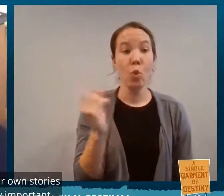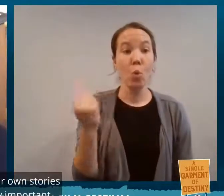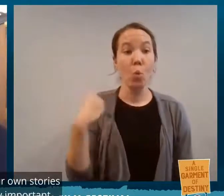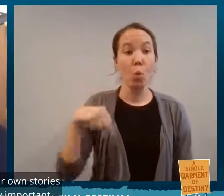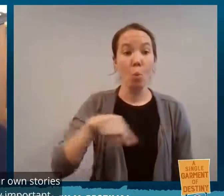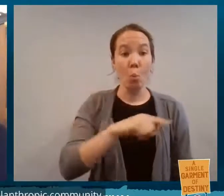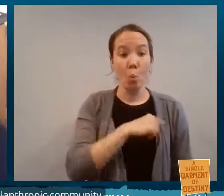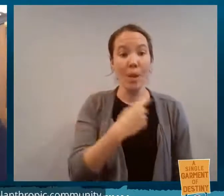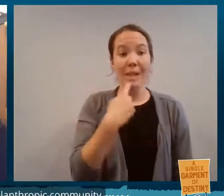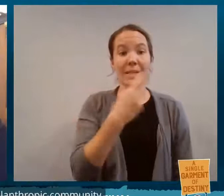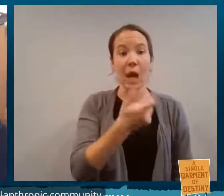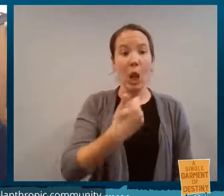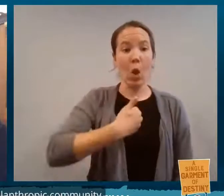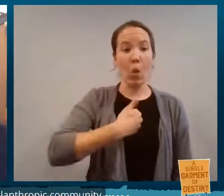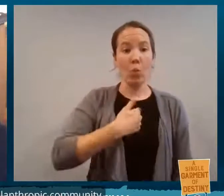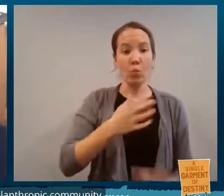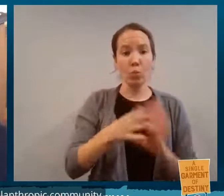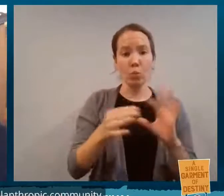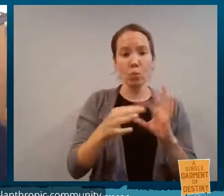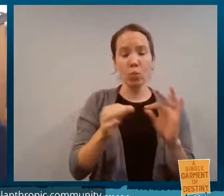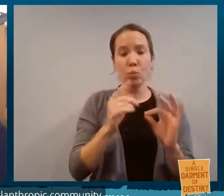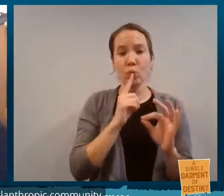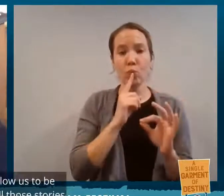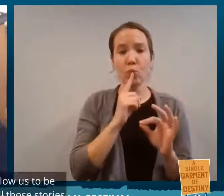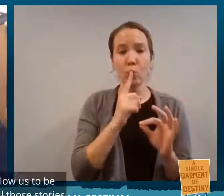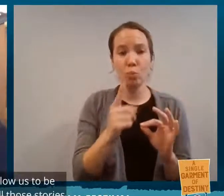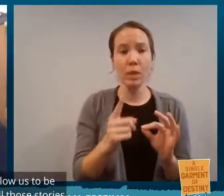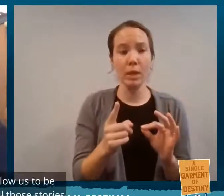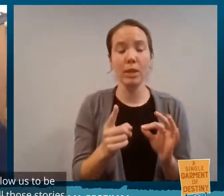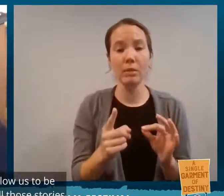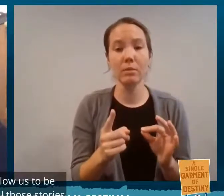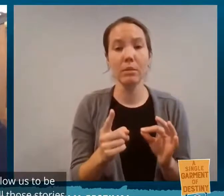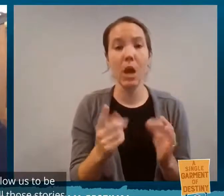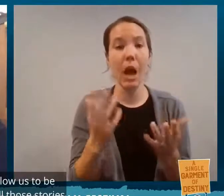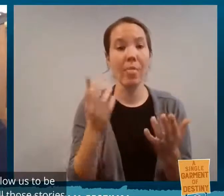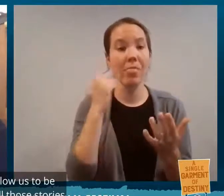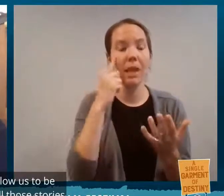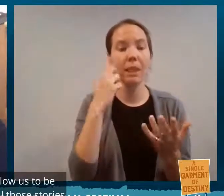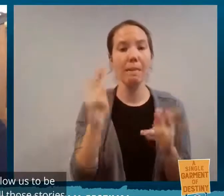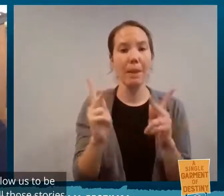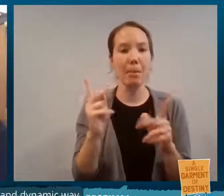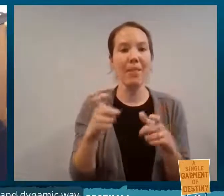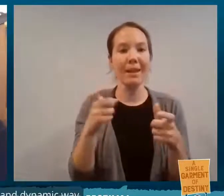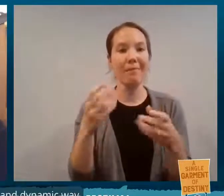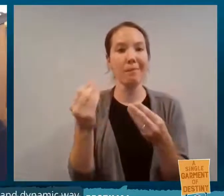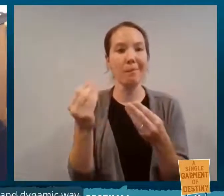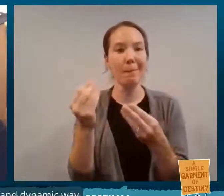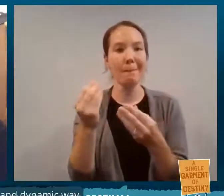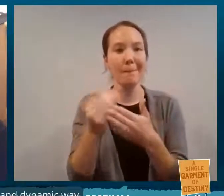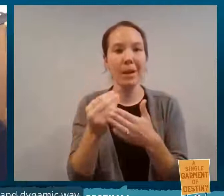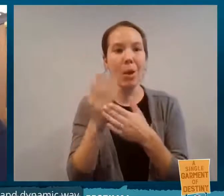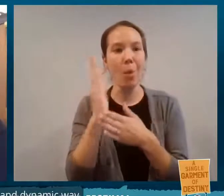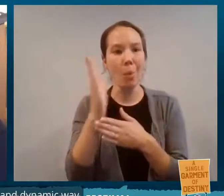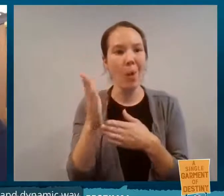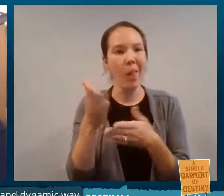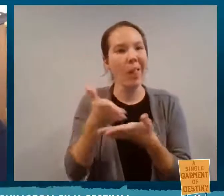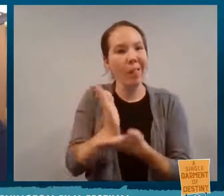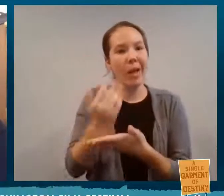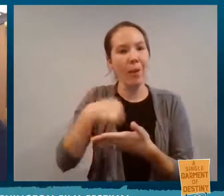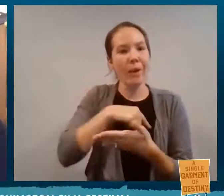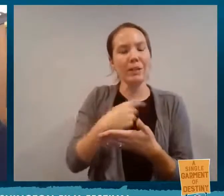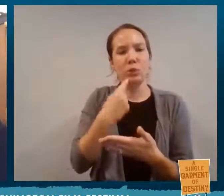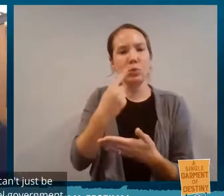own stories is really important. I think the philanthropic community will allow us to be able to tell those stories in a very real and dynamic